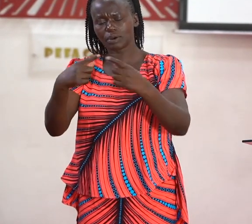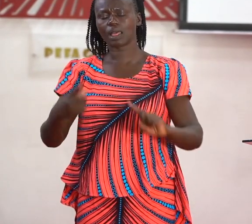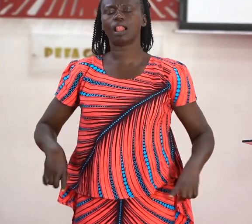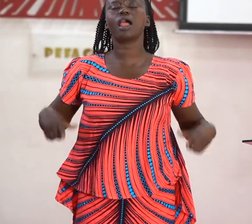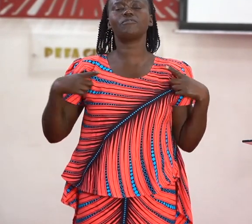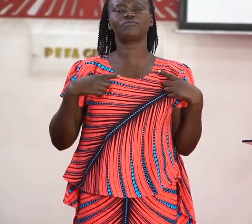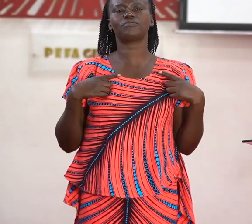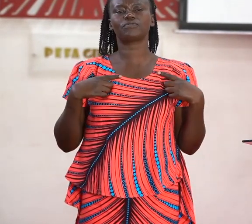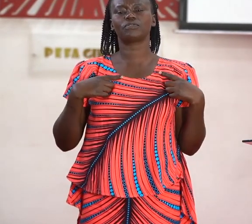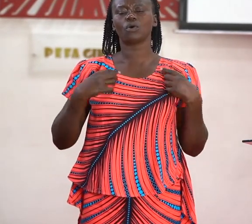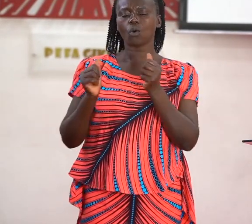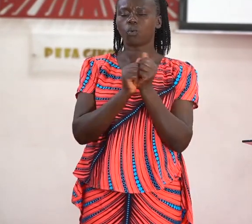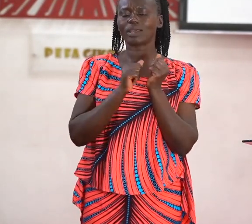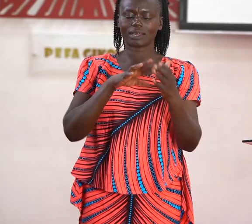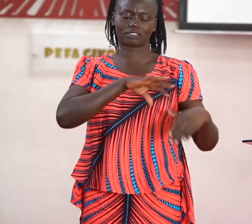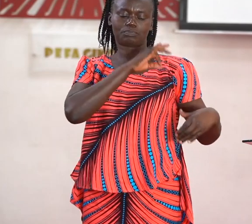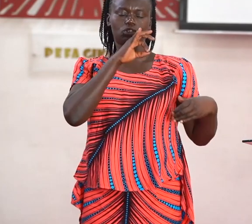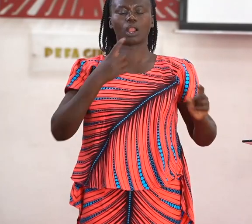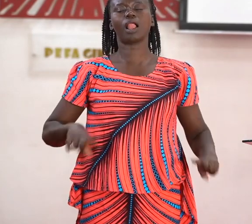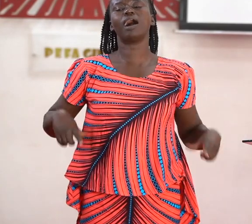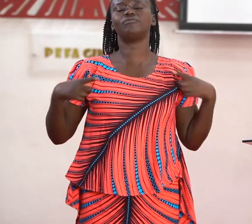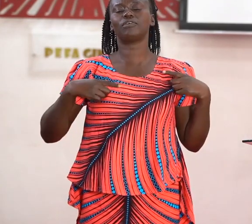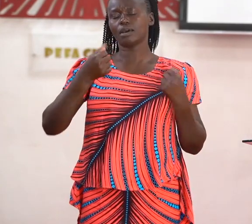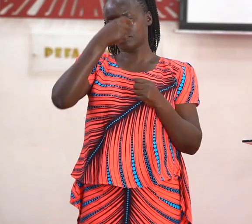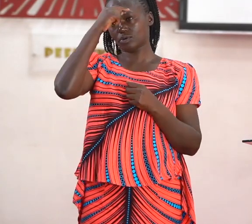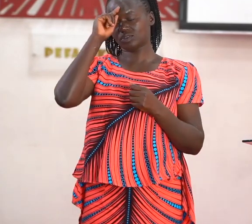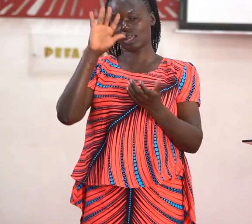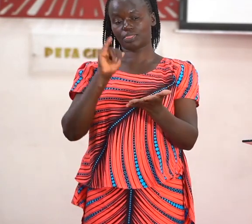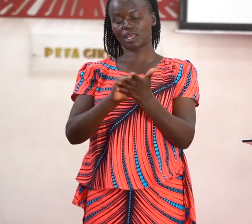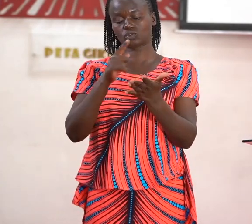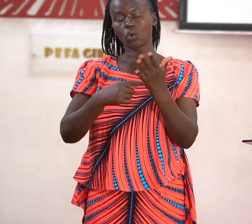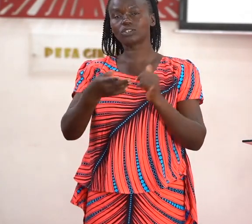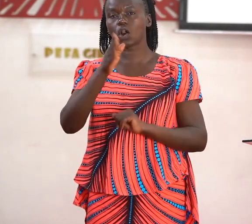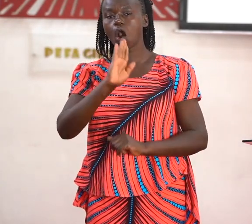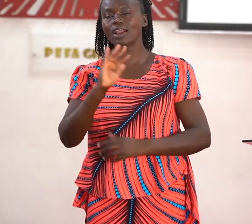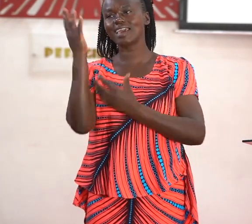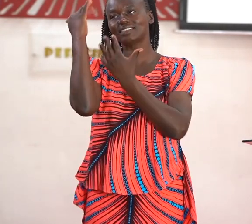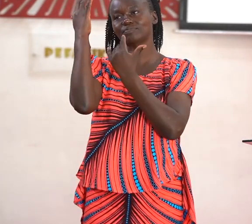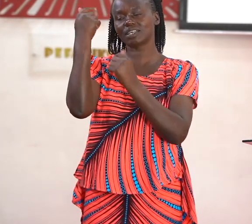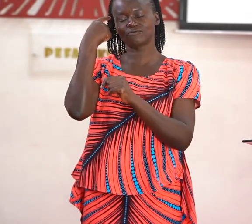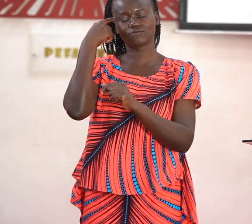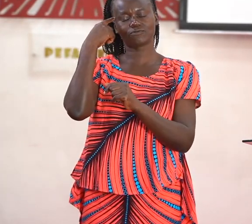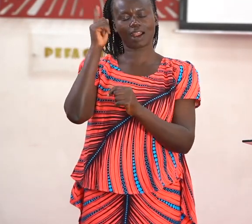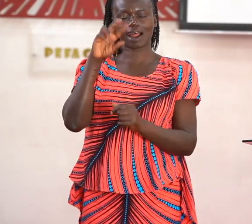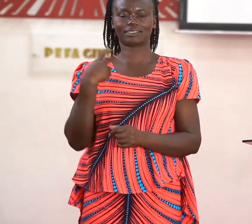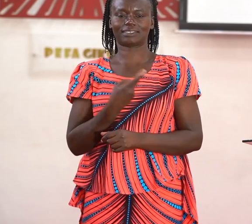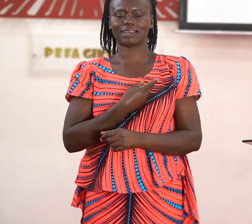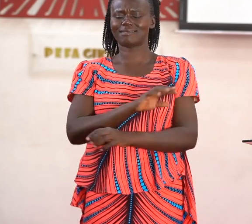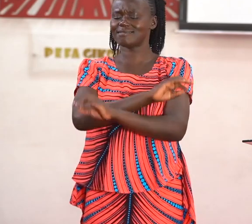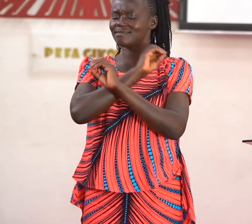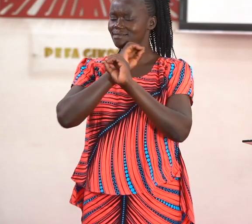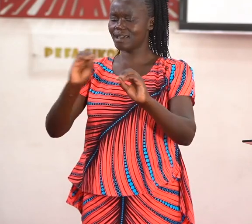life, with our spiritual life, because that's what God expects of us. Nothing has